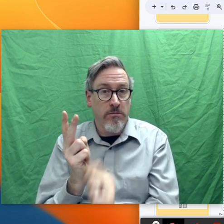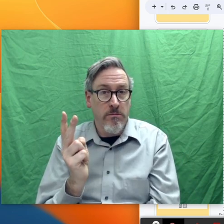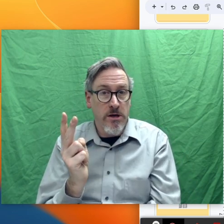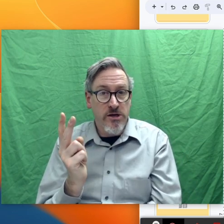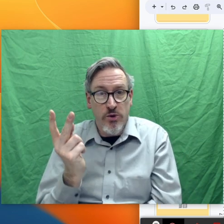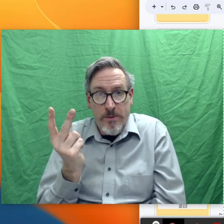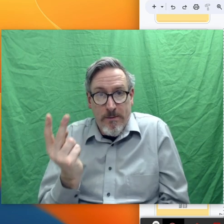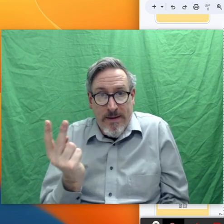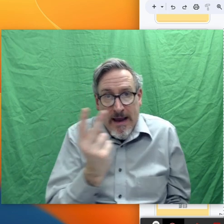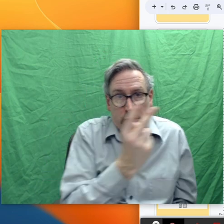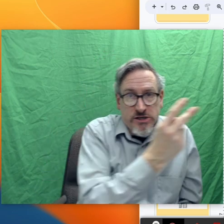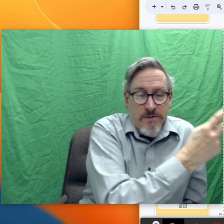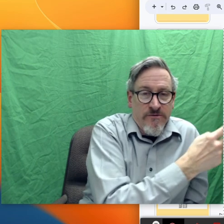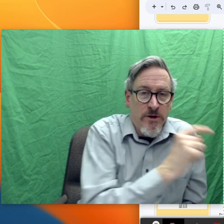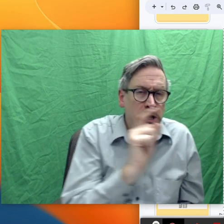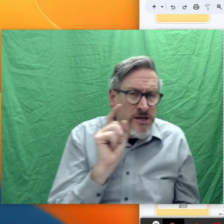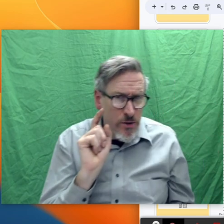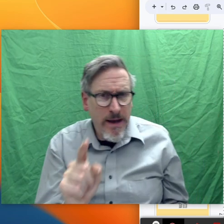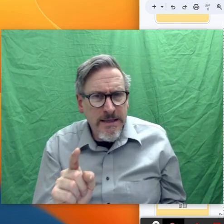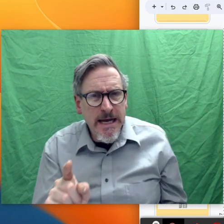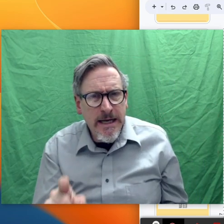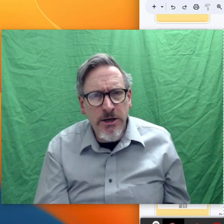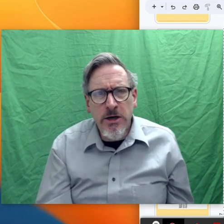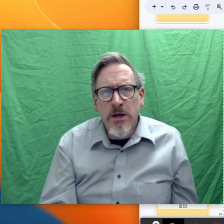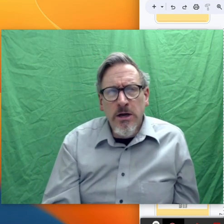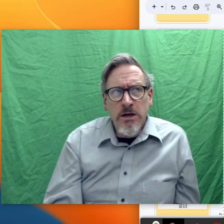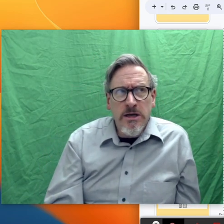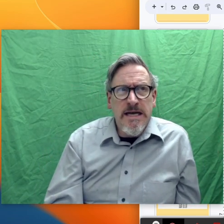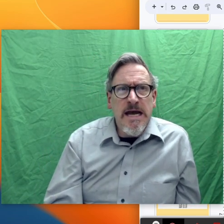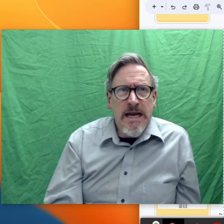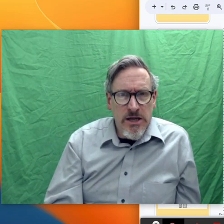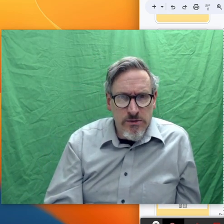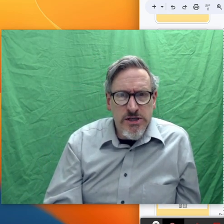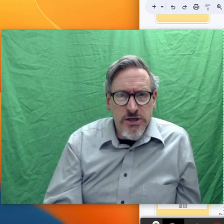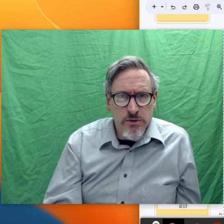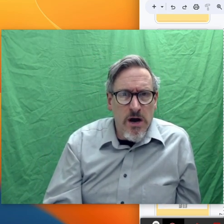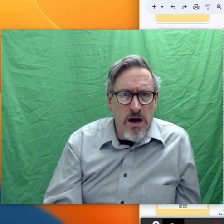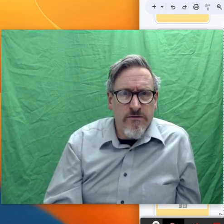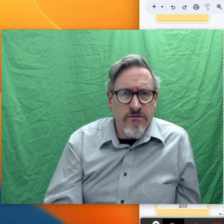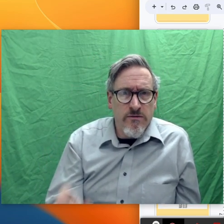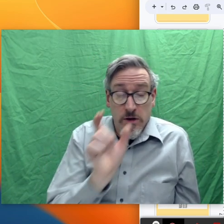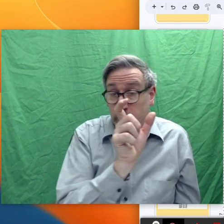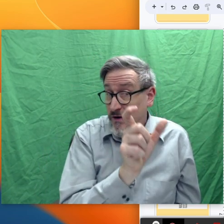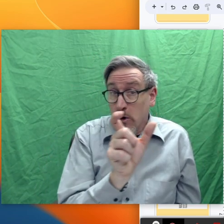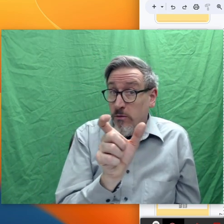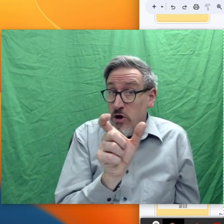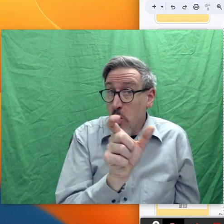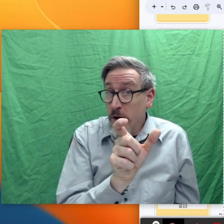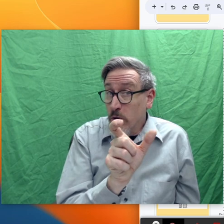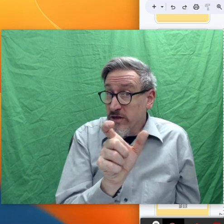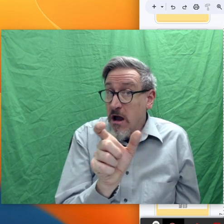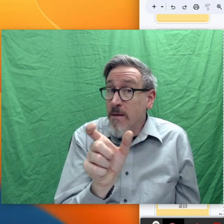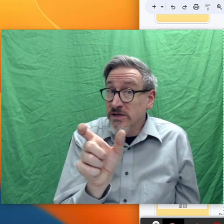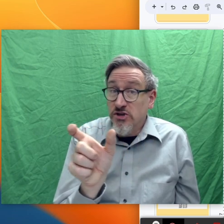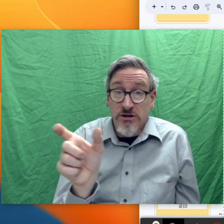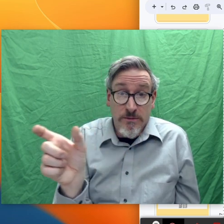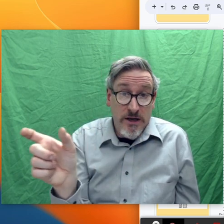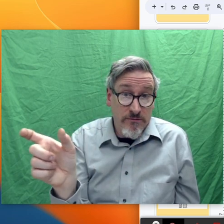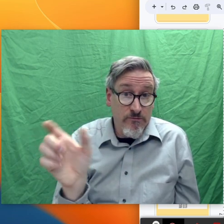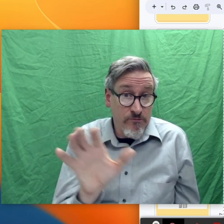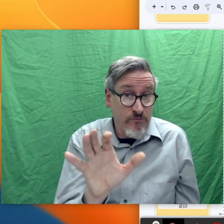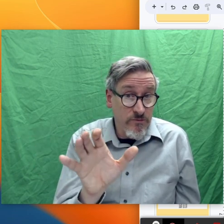pair. So it would be pairs coming from there. So it may take getting used to of figure out knowing where the commas